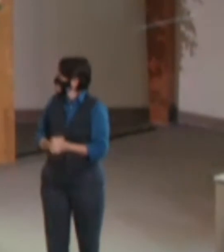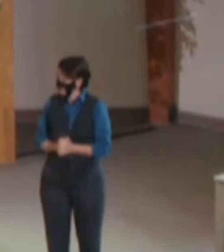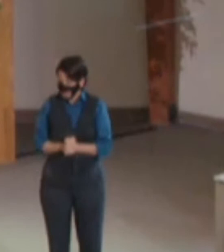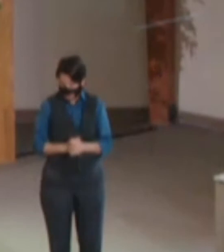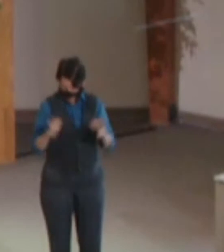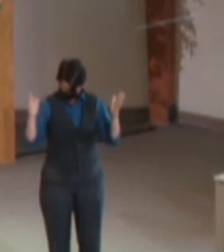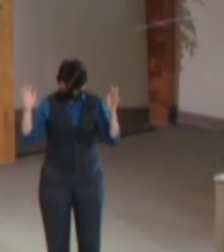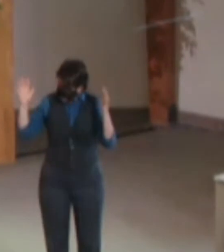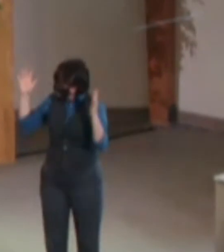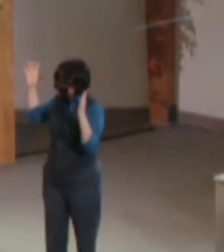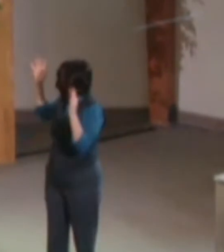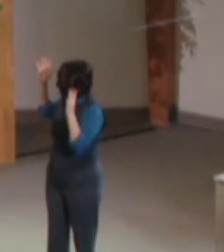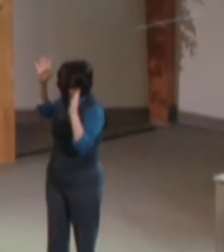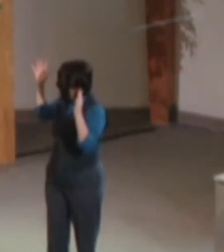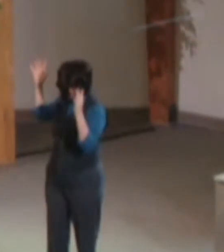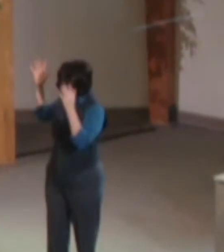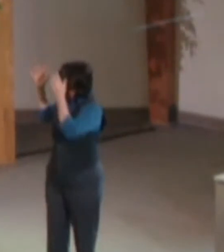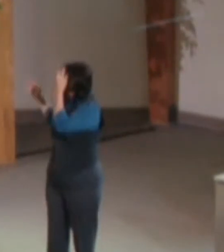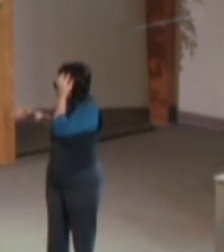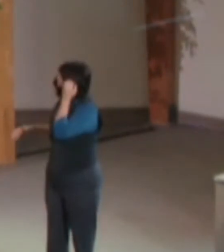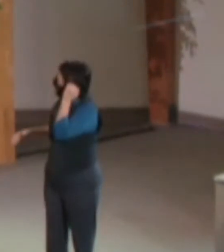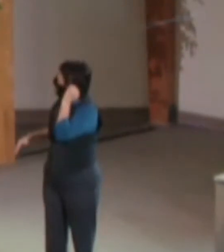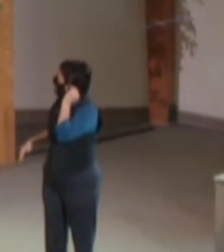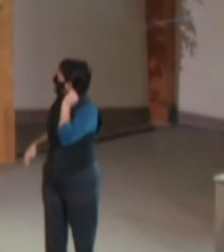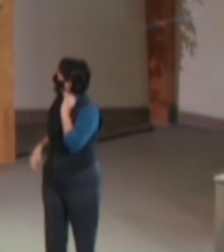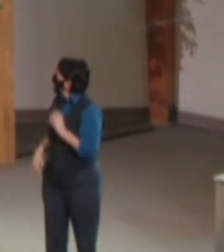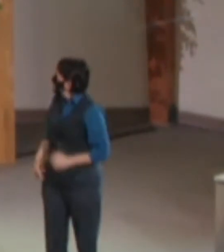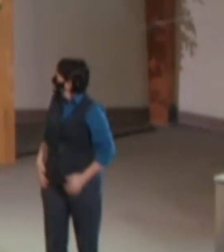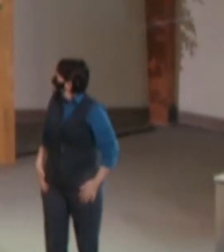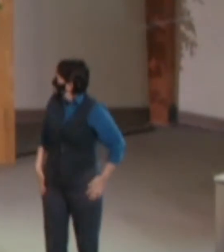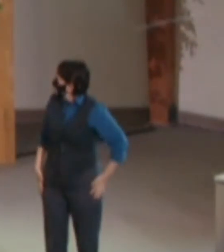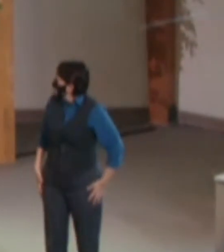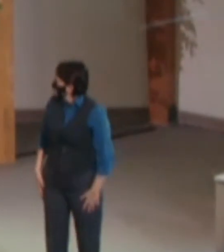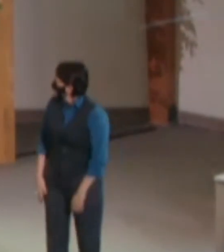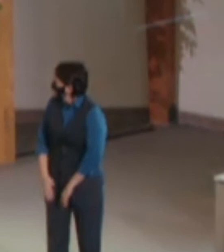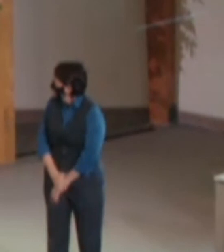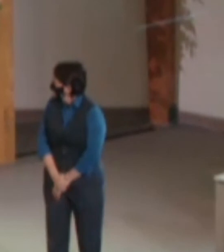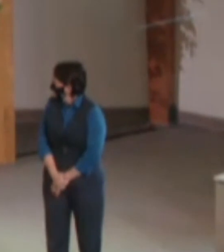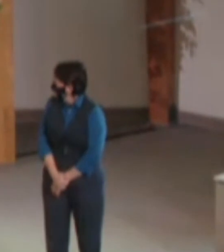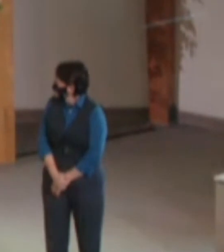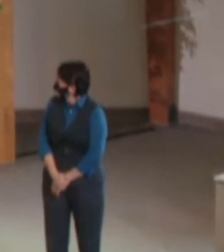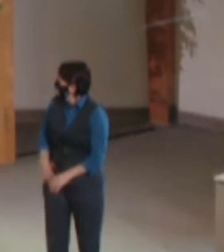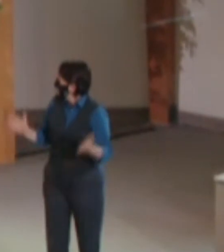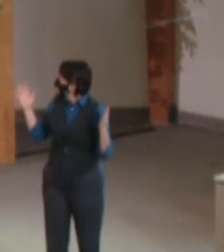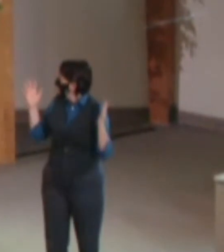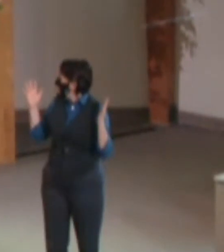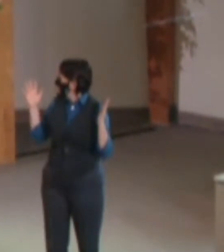I just put your flowers in the book. Wow, that's awesome. Okay.